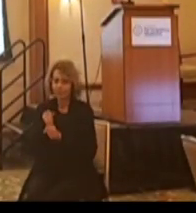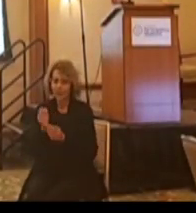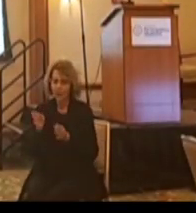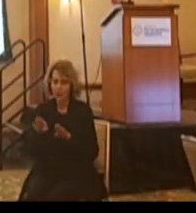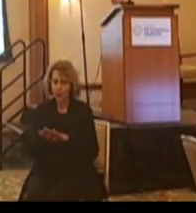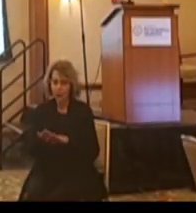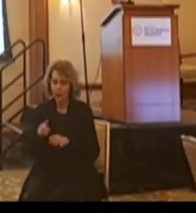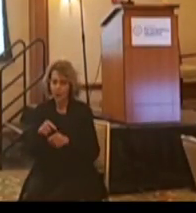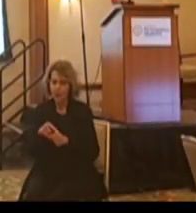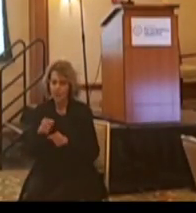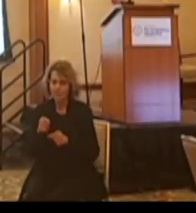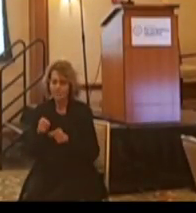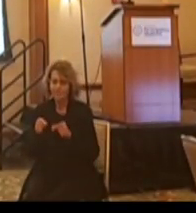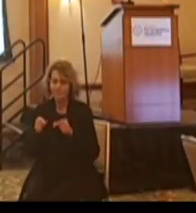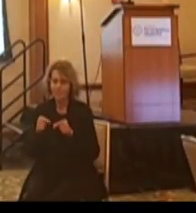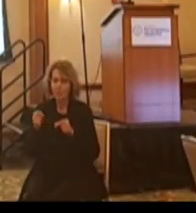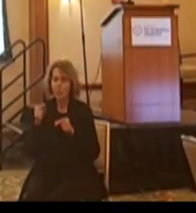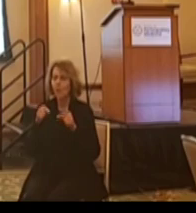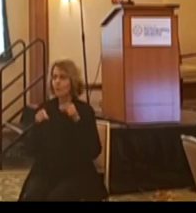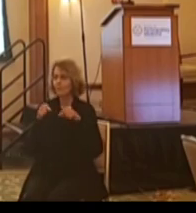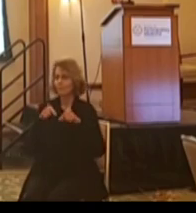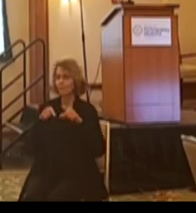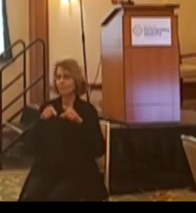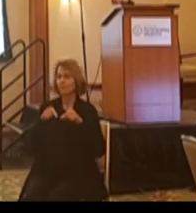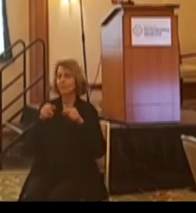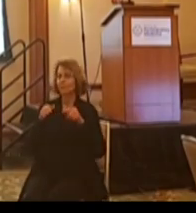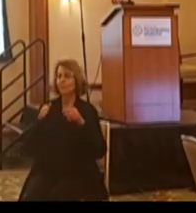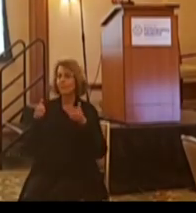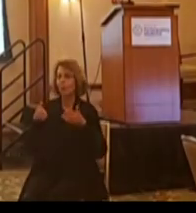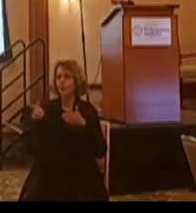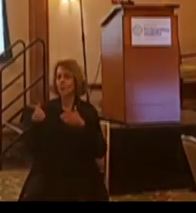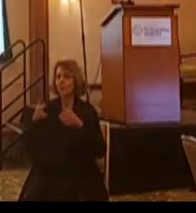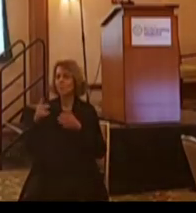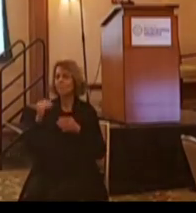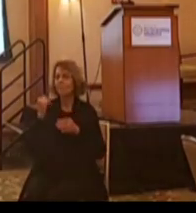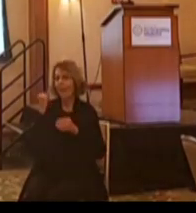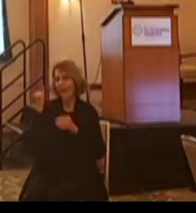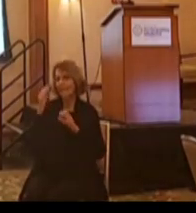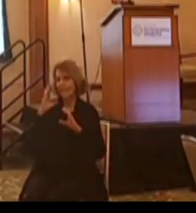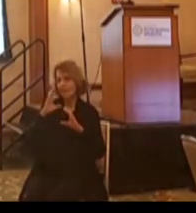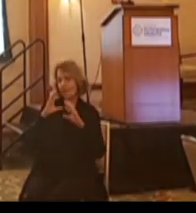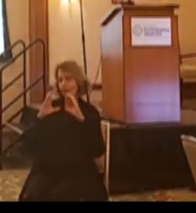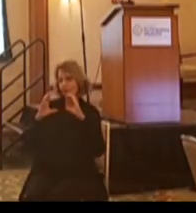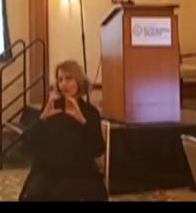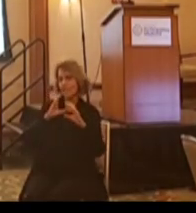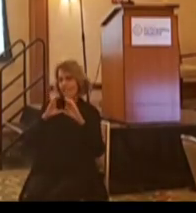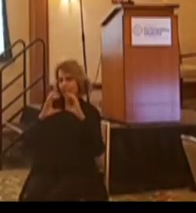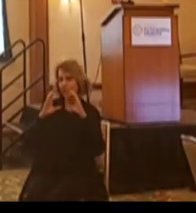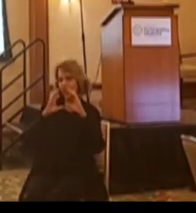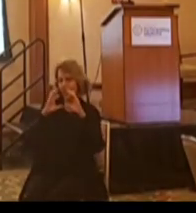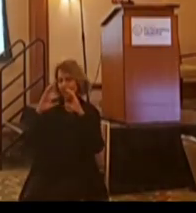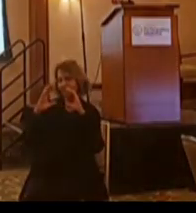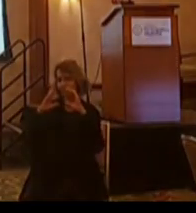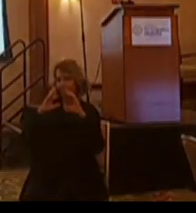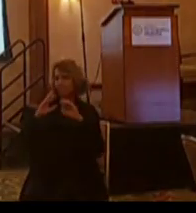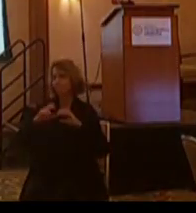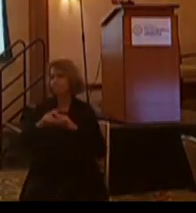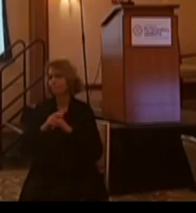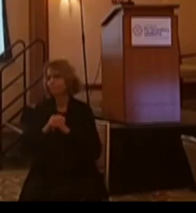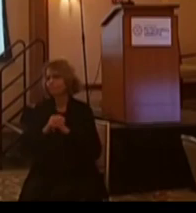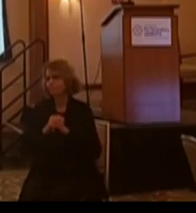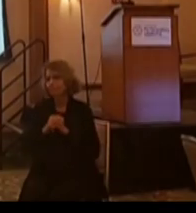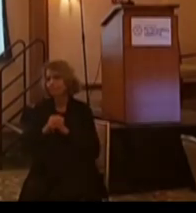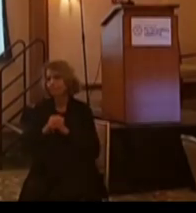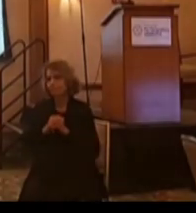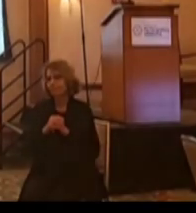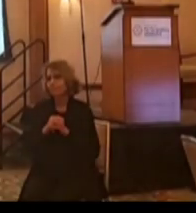conversation. And the idea about what it means and what we want out of a